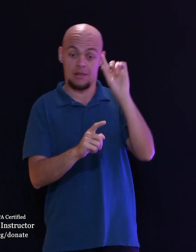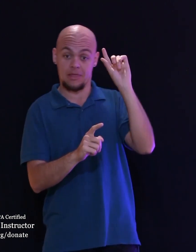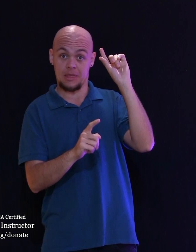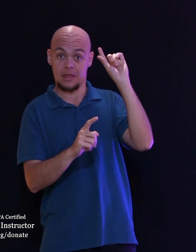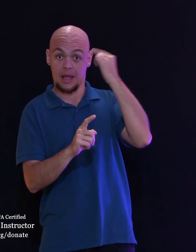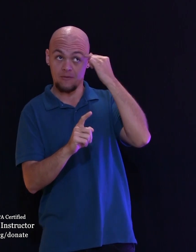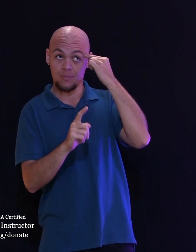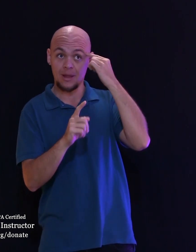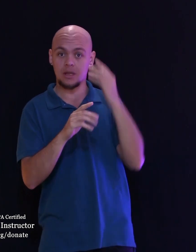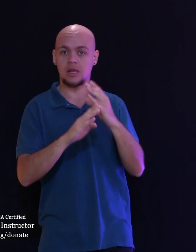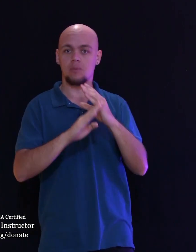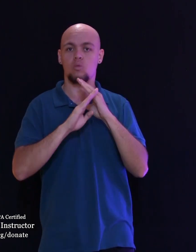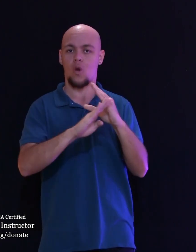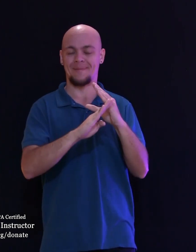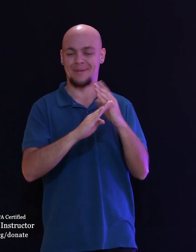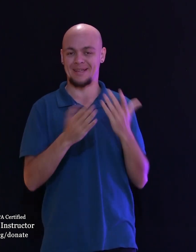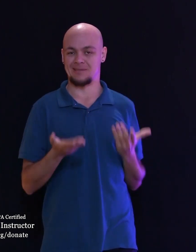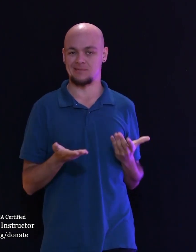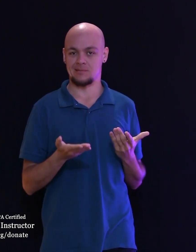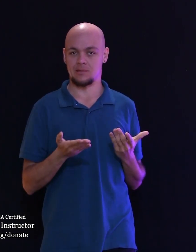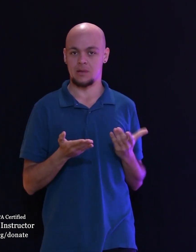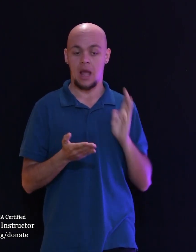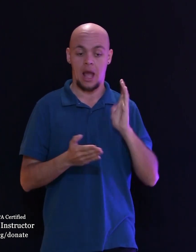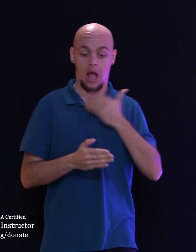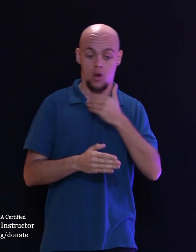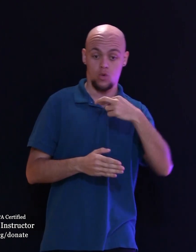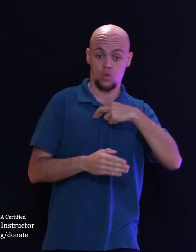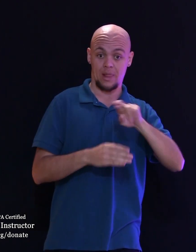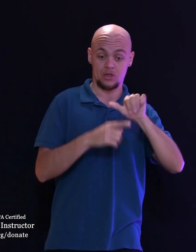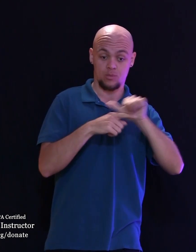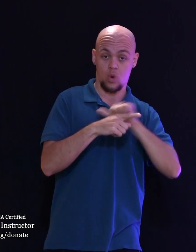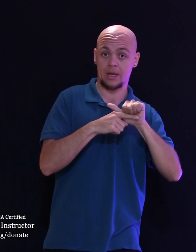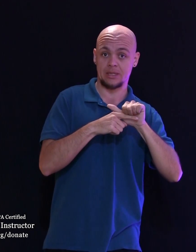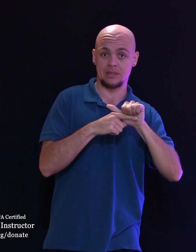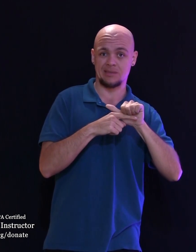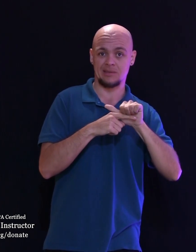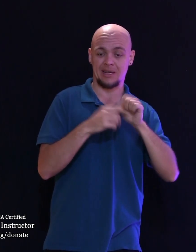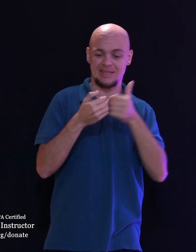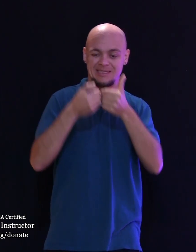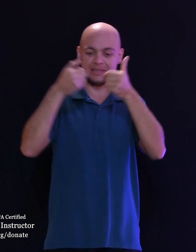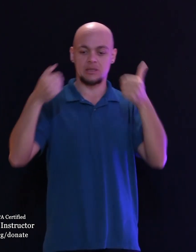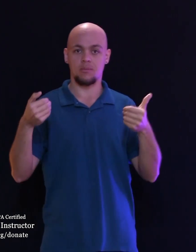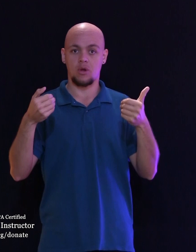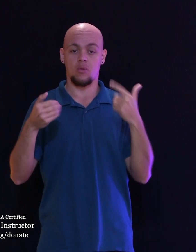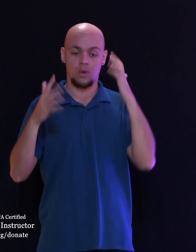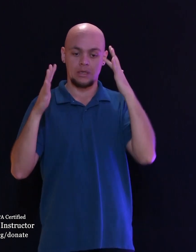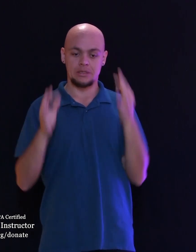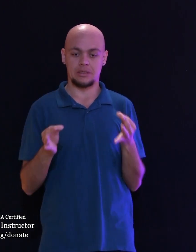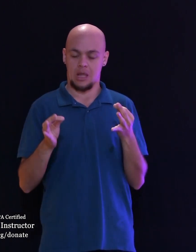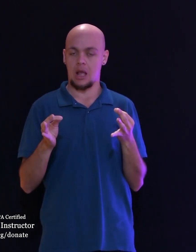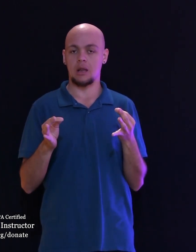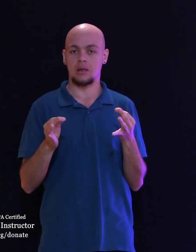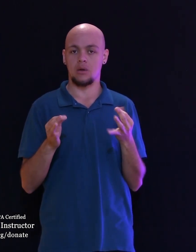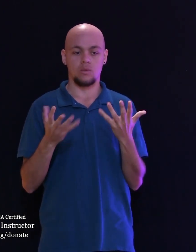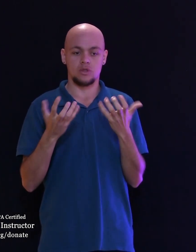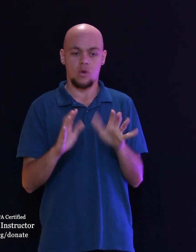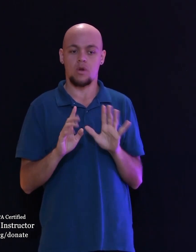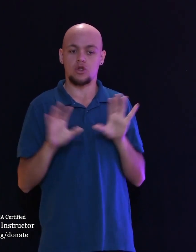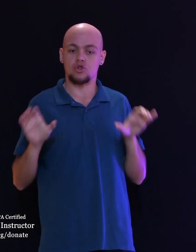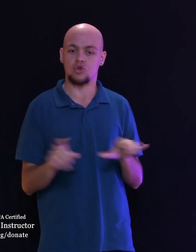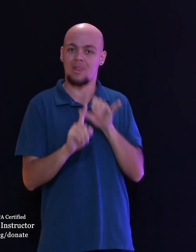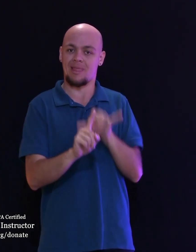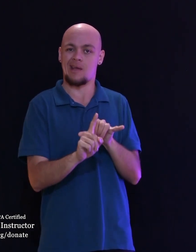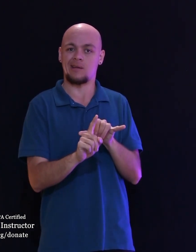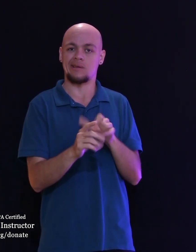It's prohibited. How we exercise our religion. If we decide that's not something we want to do, they can't force us, no